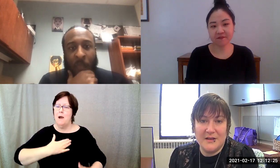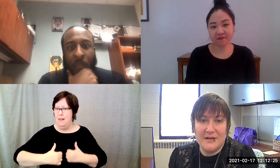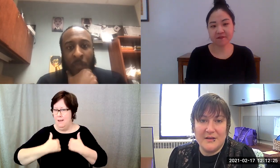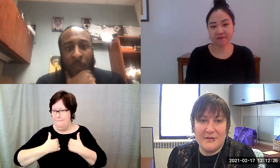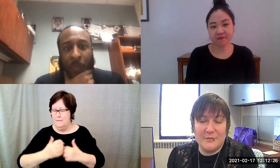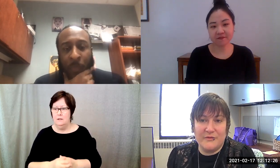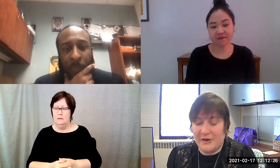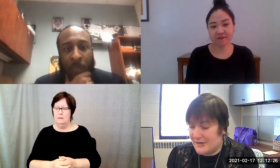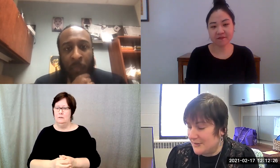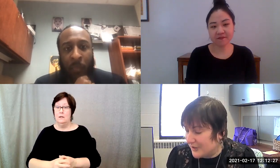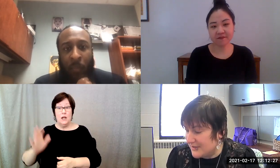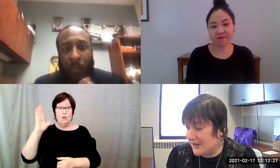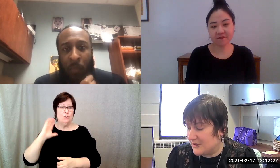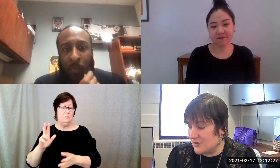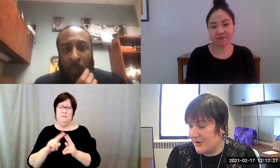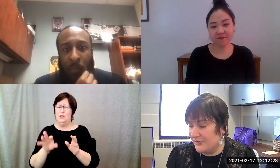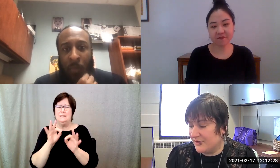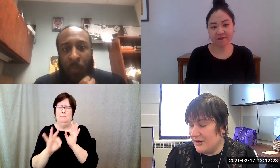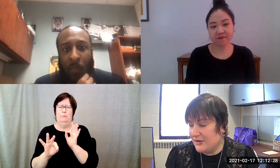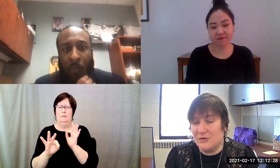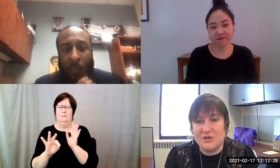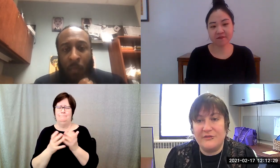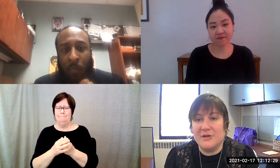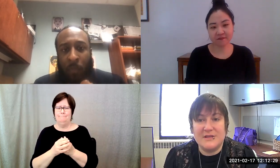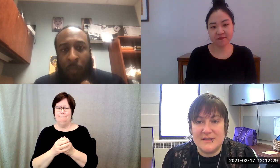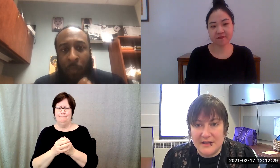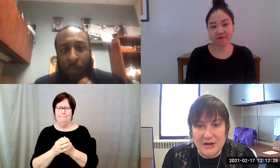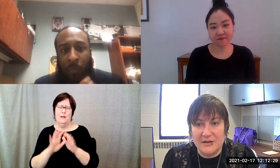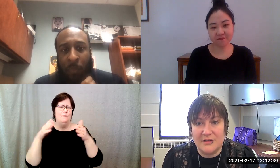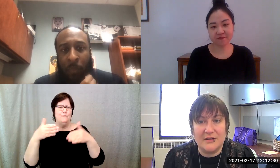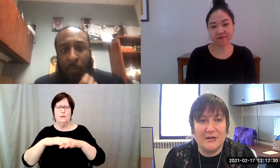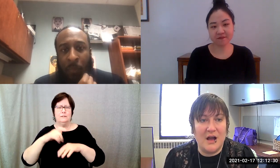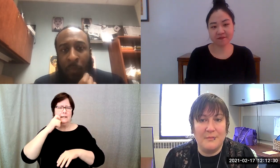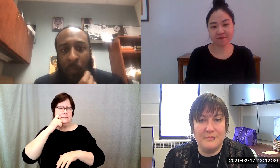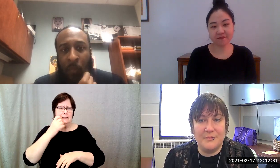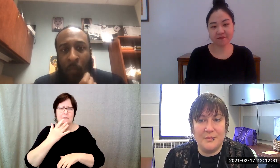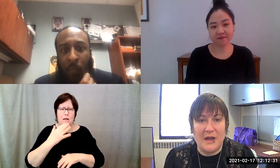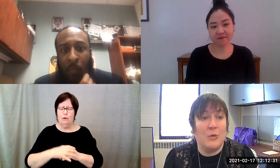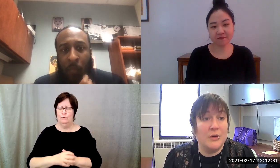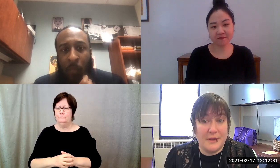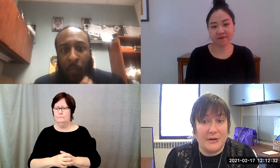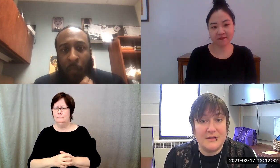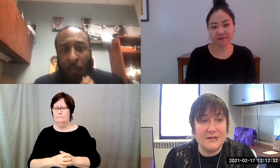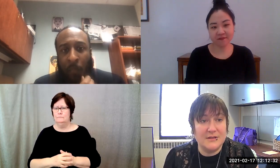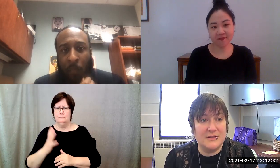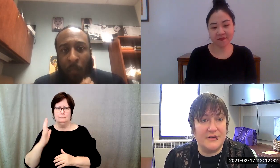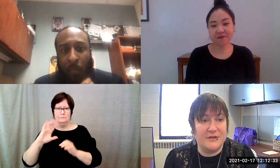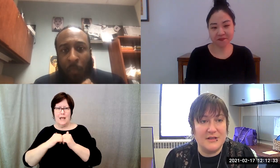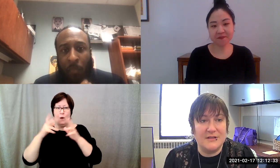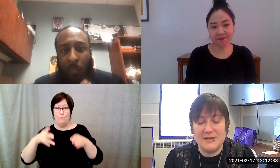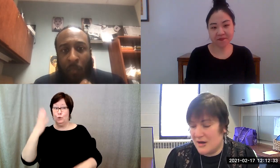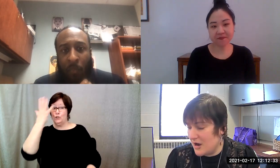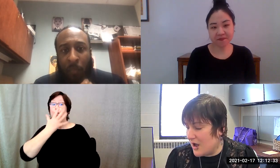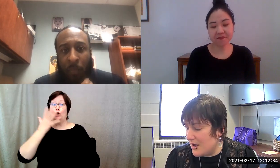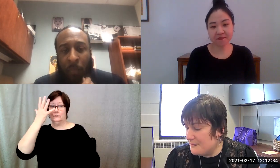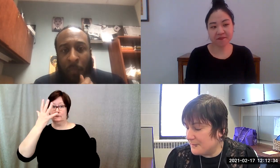be very simplistic and sort of usually focused on skin color, outward appearance